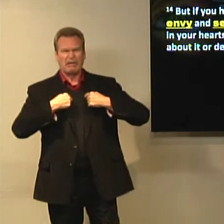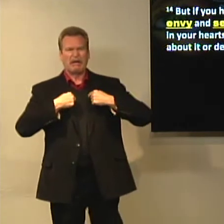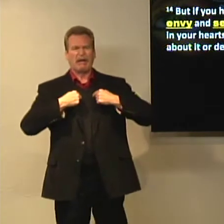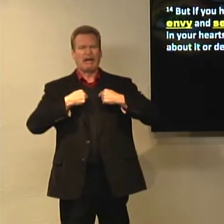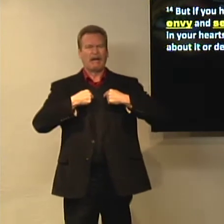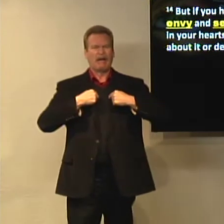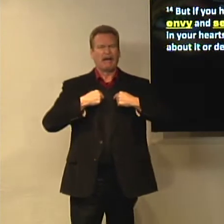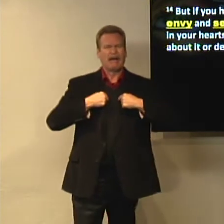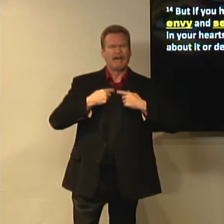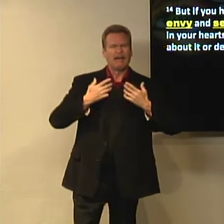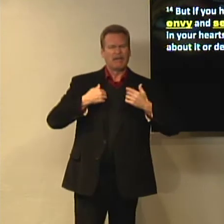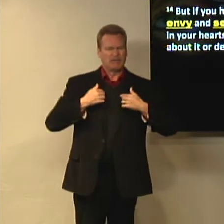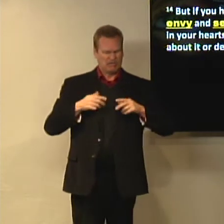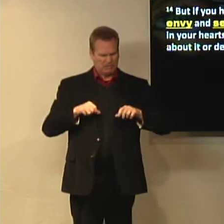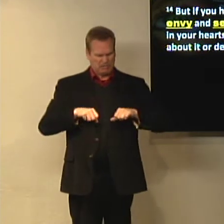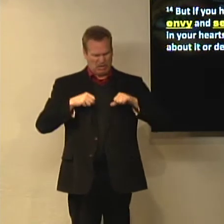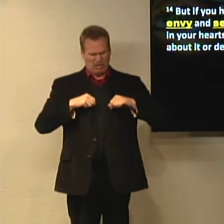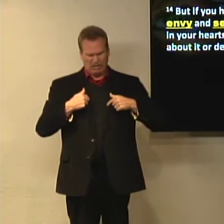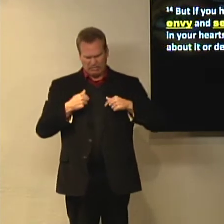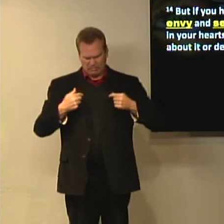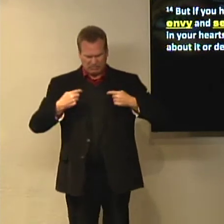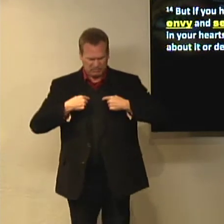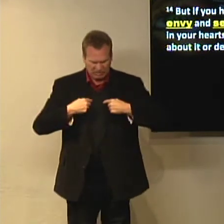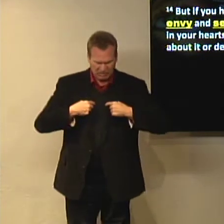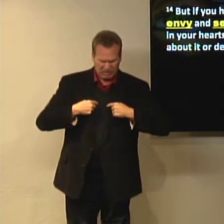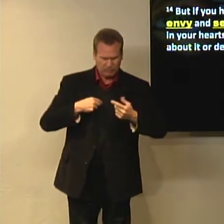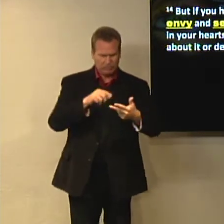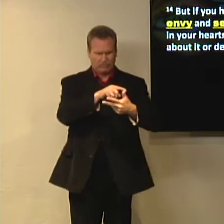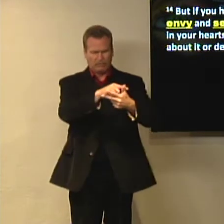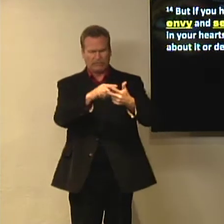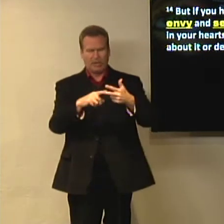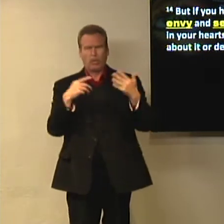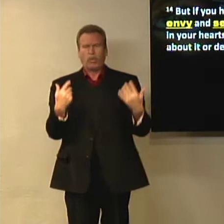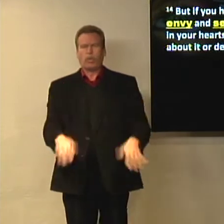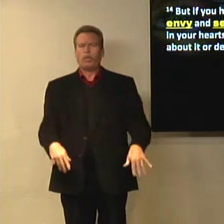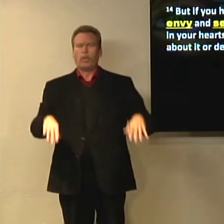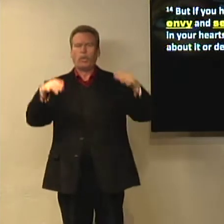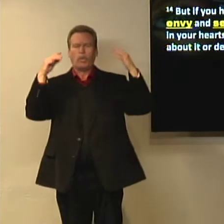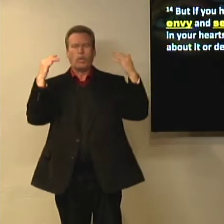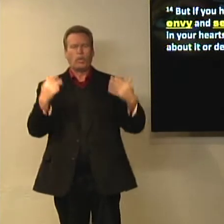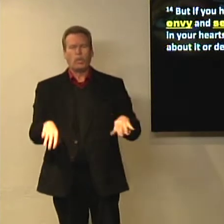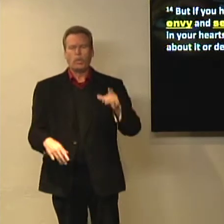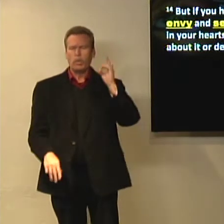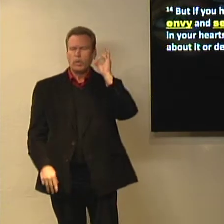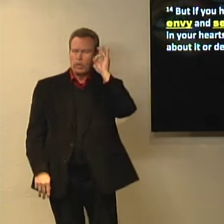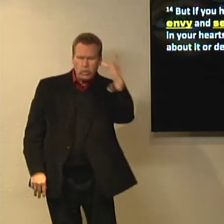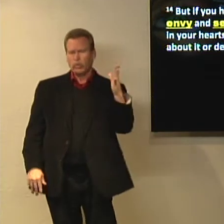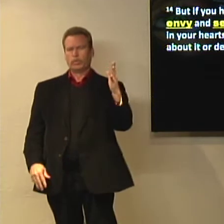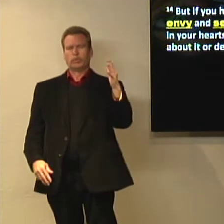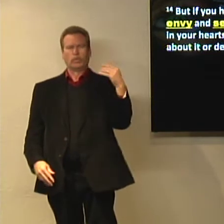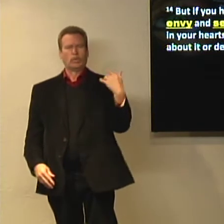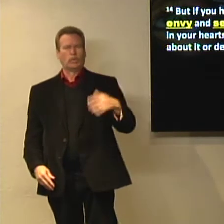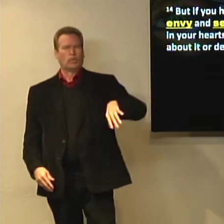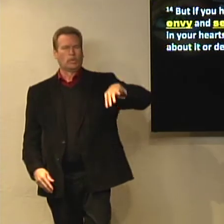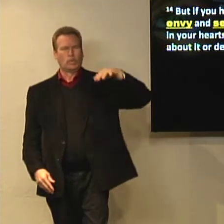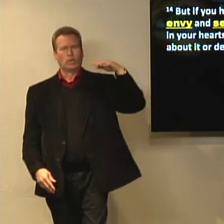and then selfish ambition, this is the idea of pride in our hearts. Ooh, there are